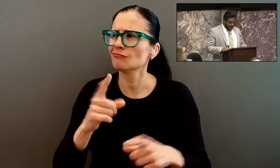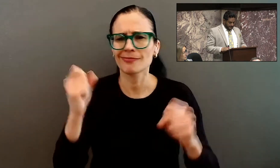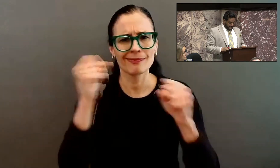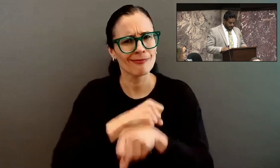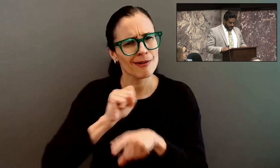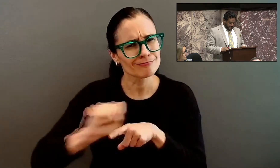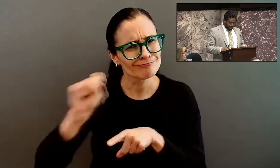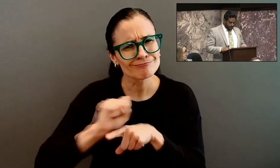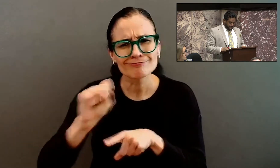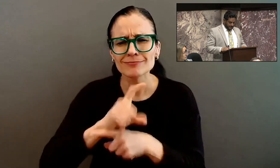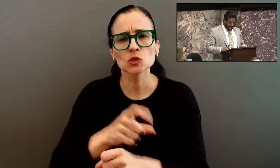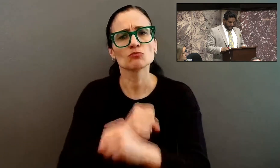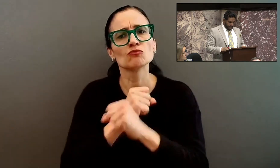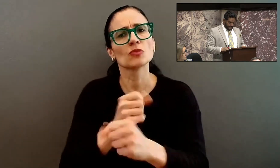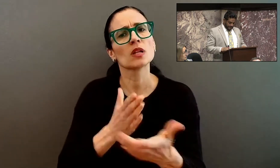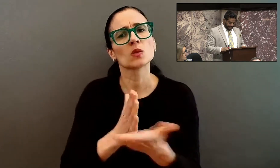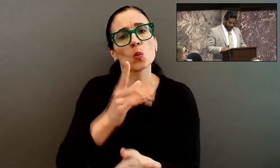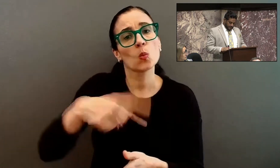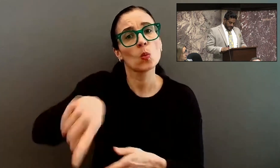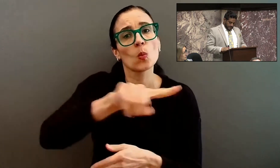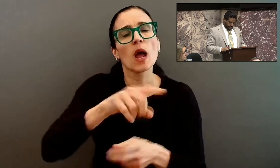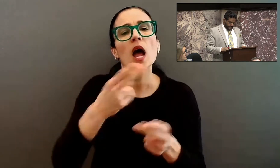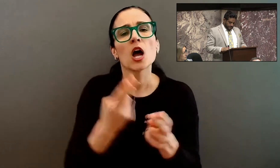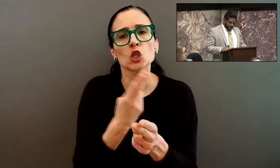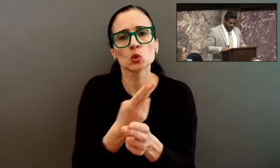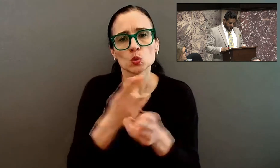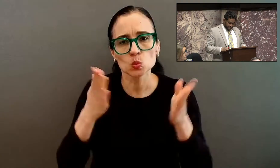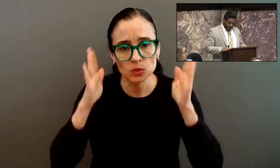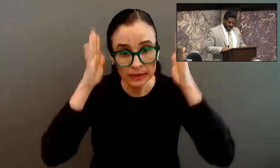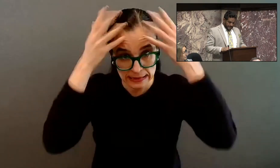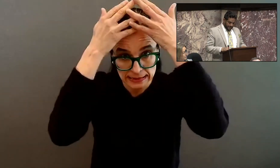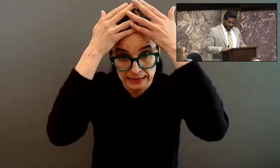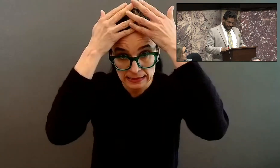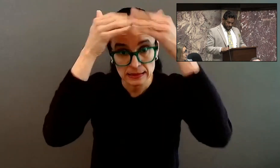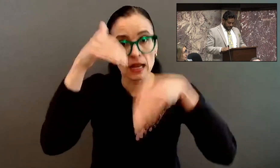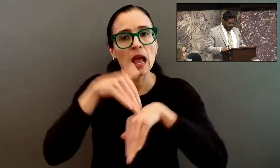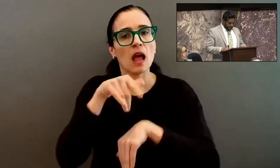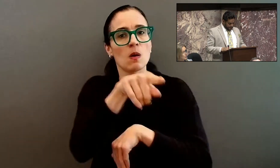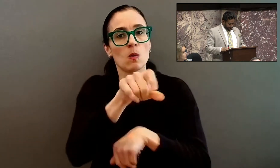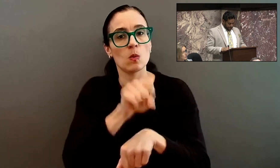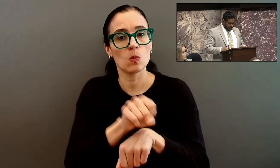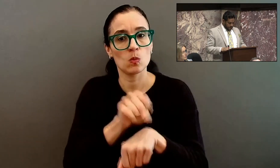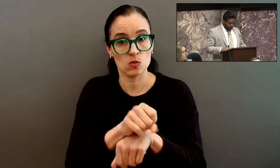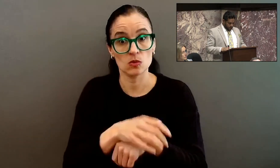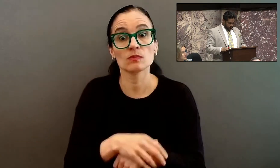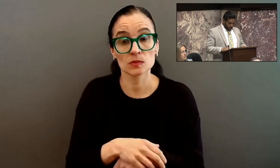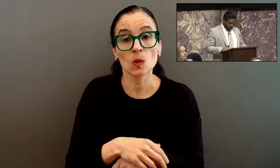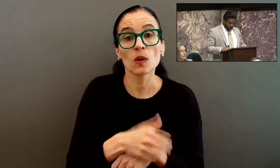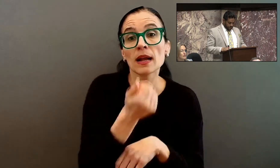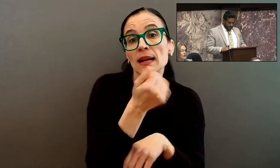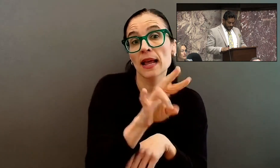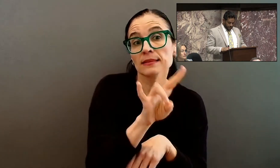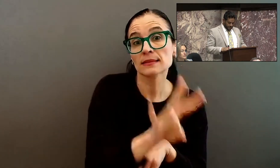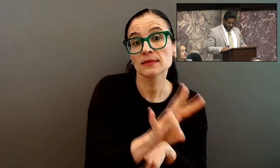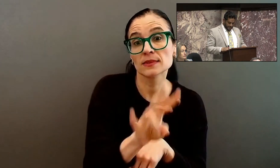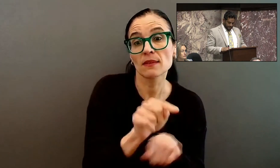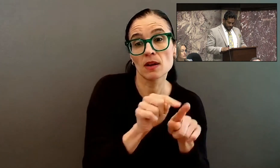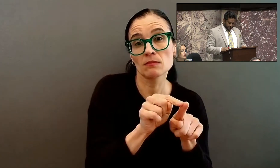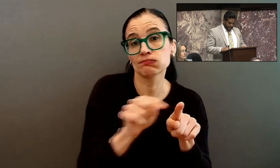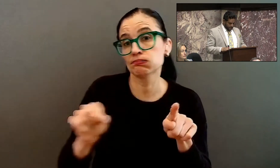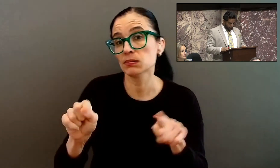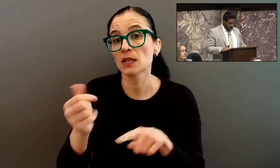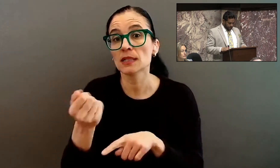From 1977 to 1999, Mr. Dhillon led efforts to change the law so Sikhs could